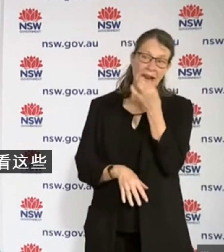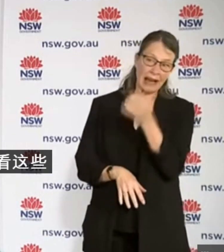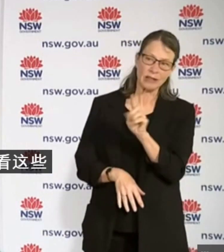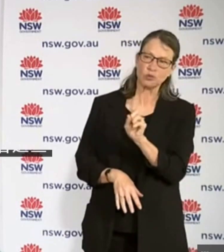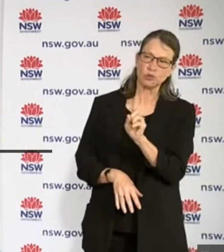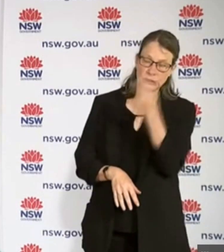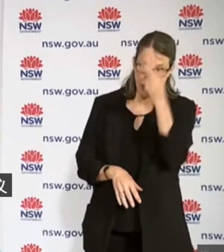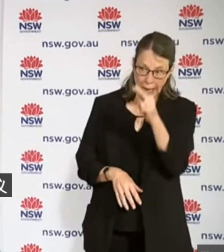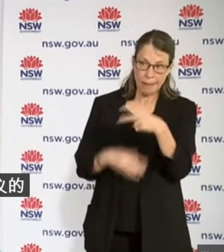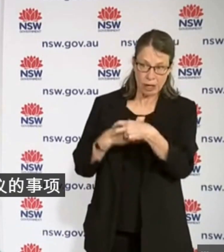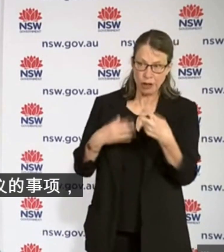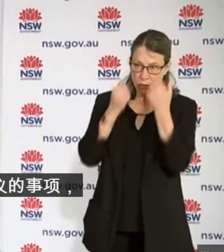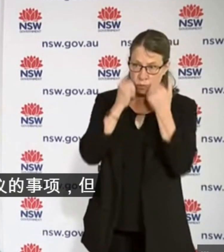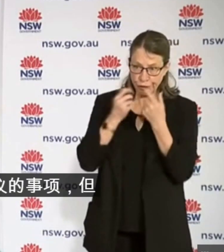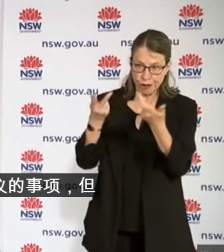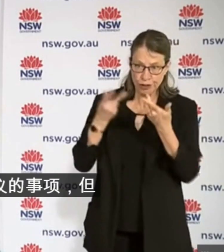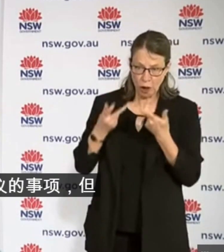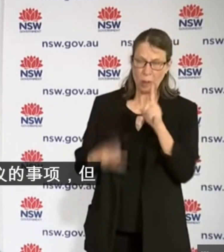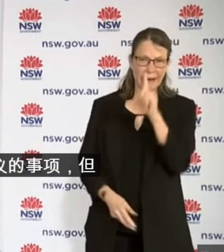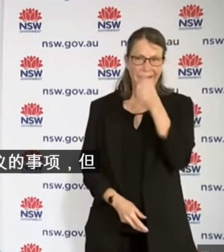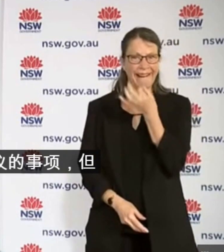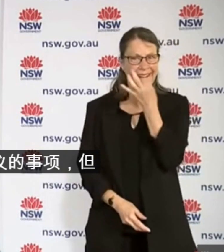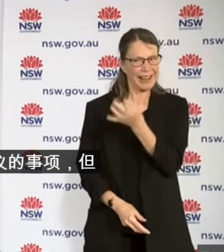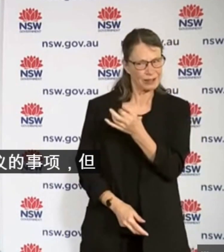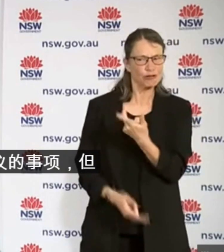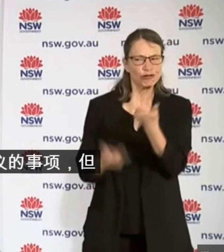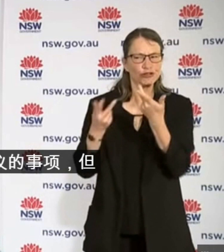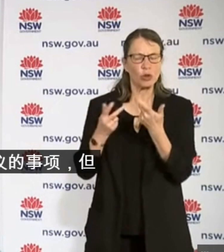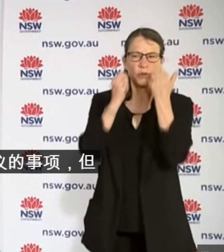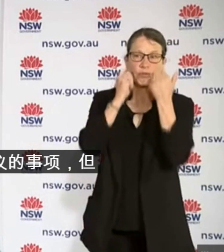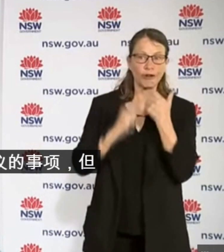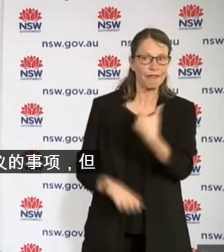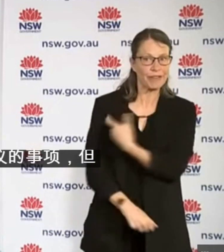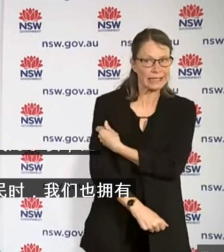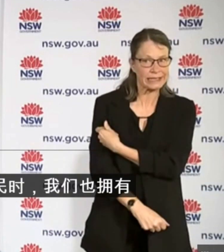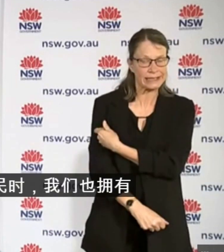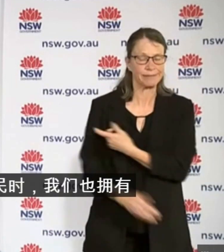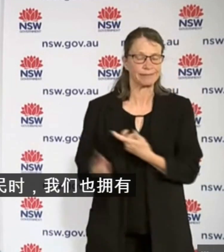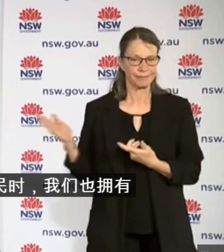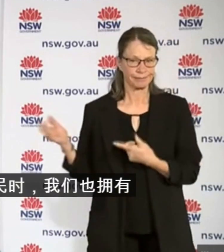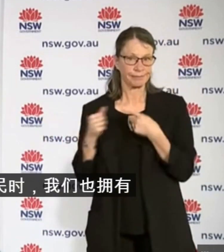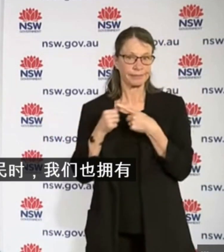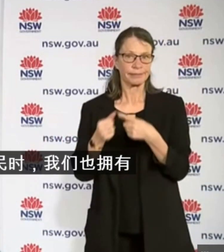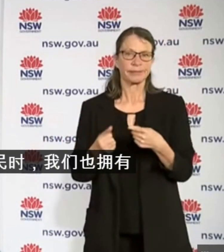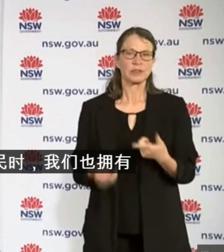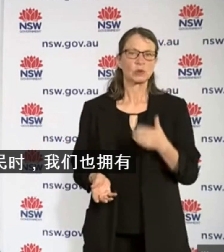that we'll consider to get legal advice on. But again, when you have the vast majority of our citizens